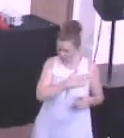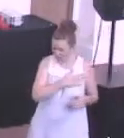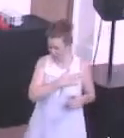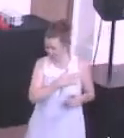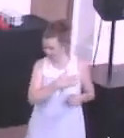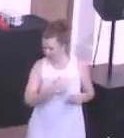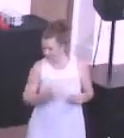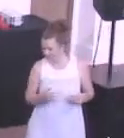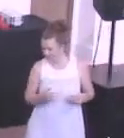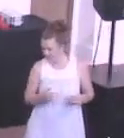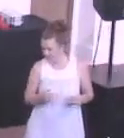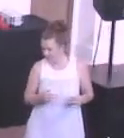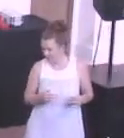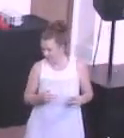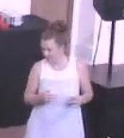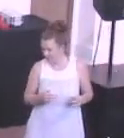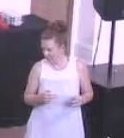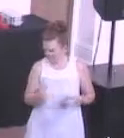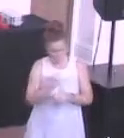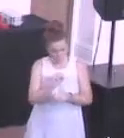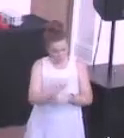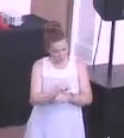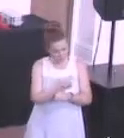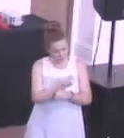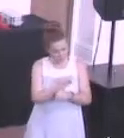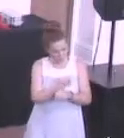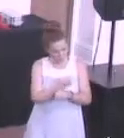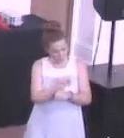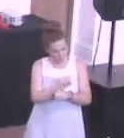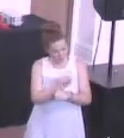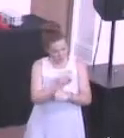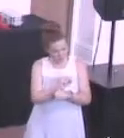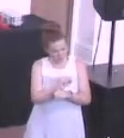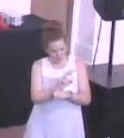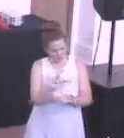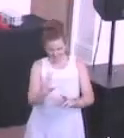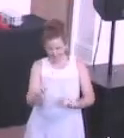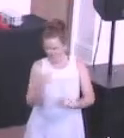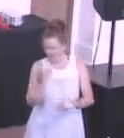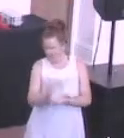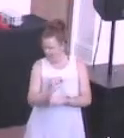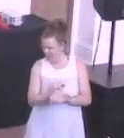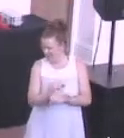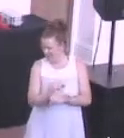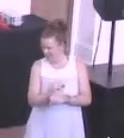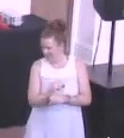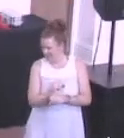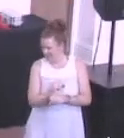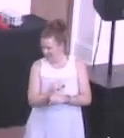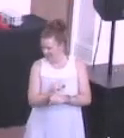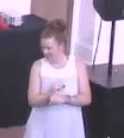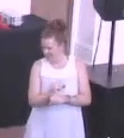in. Is that working? Wait, we can't... Hold on. Open.